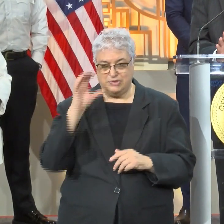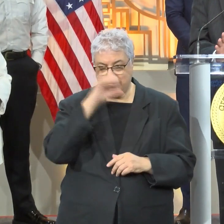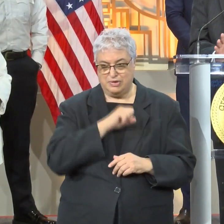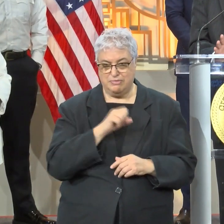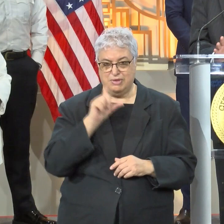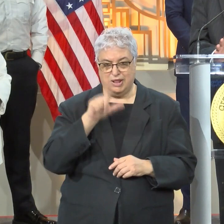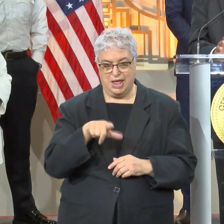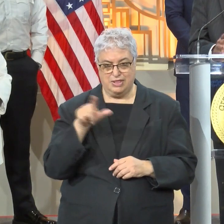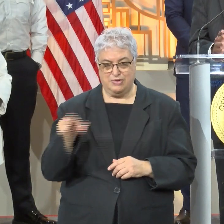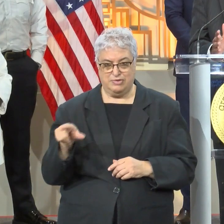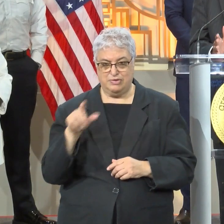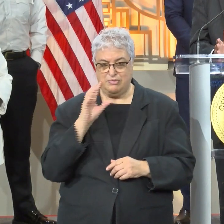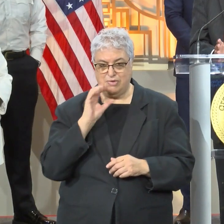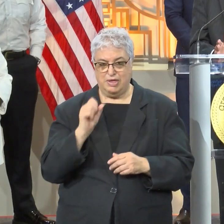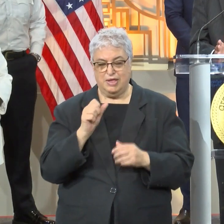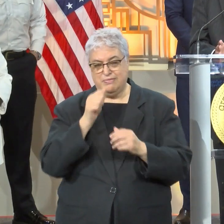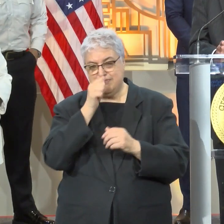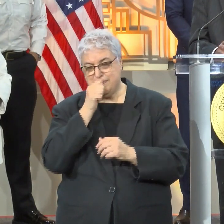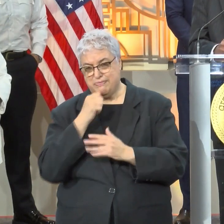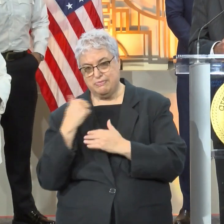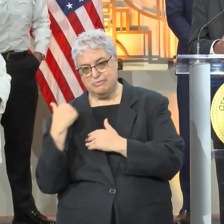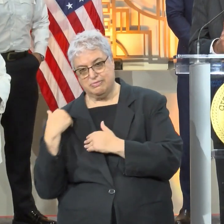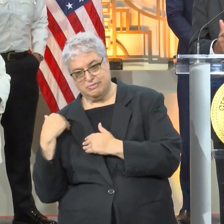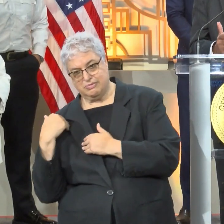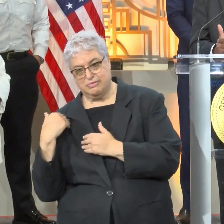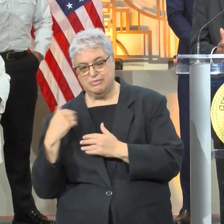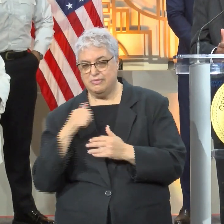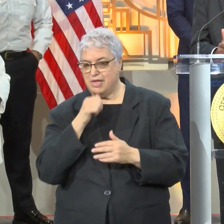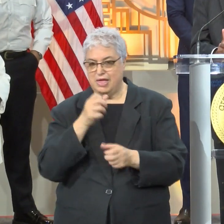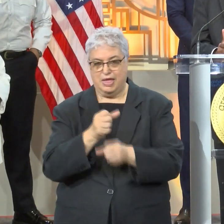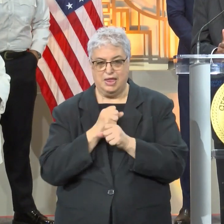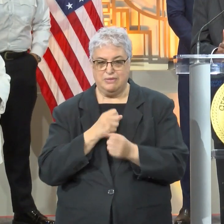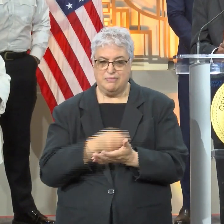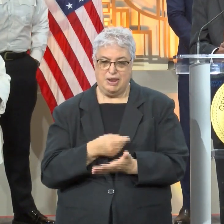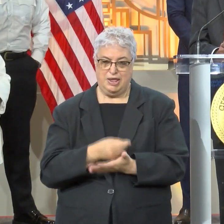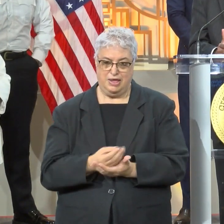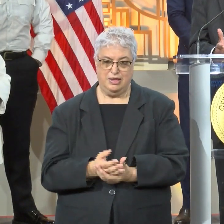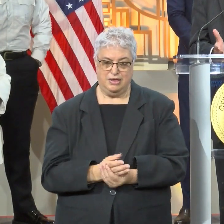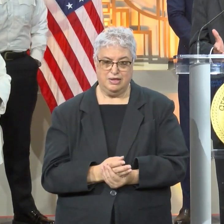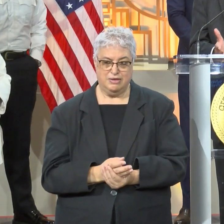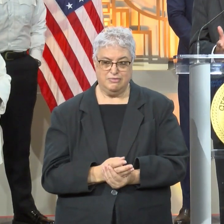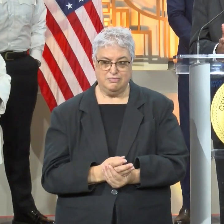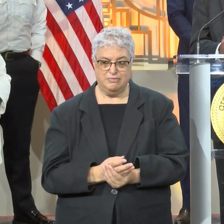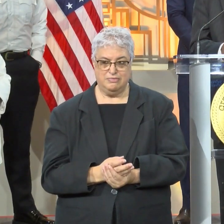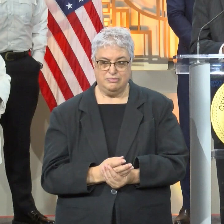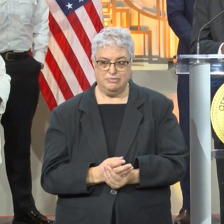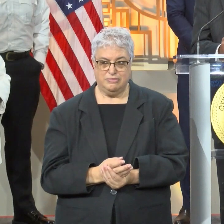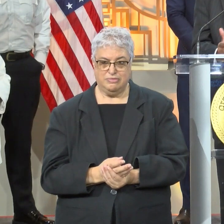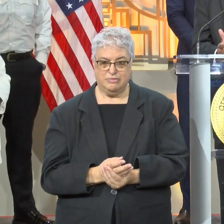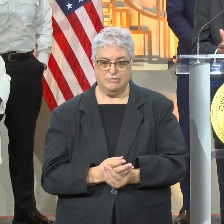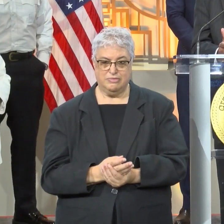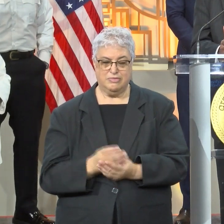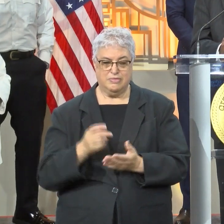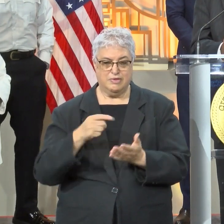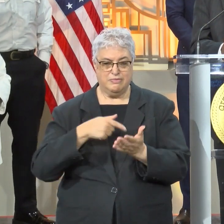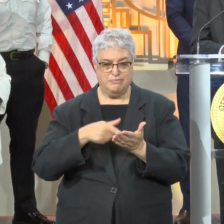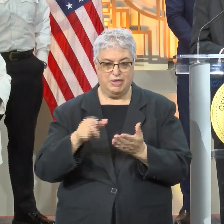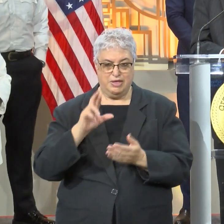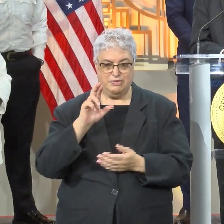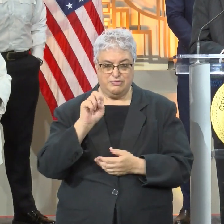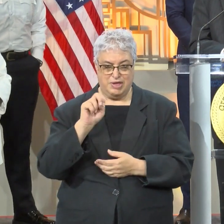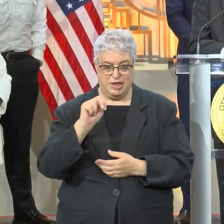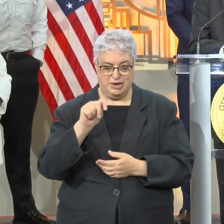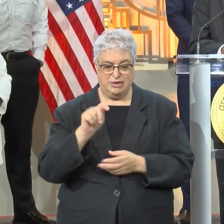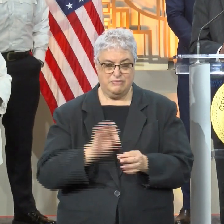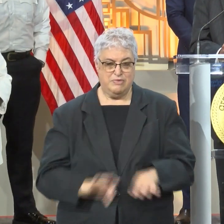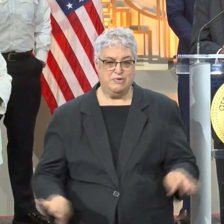that the landlords can bear the burden of not having rent paid. So this payment of rent is